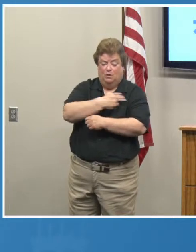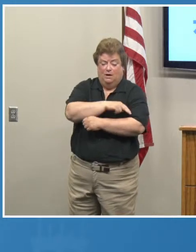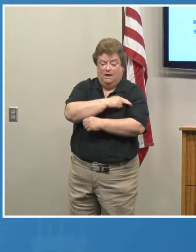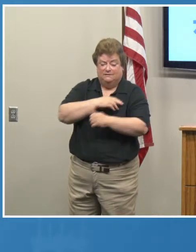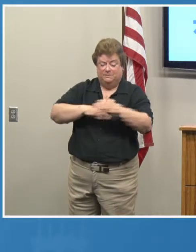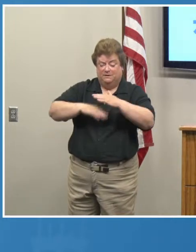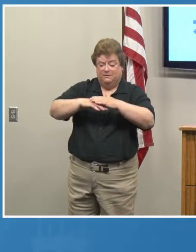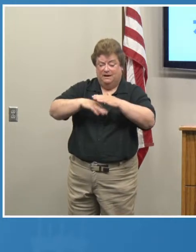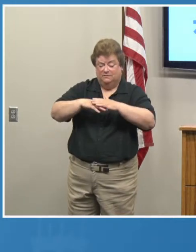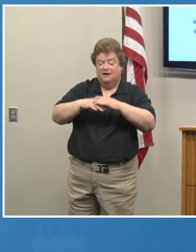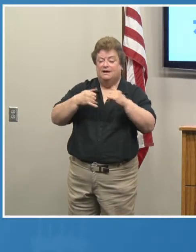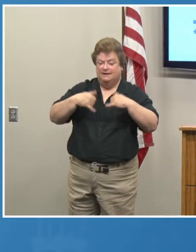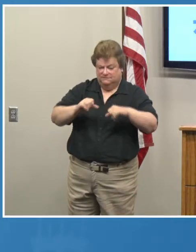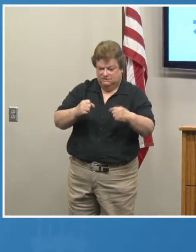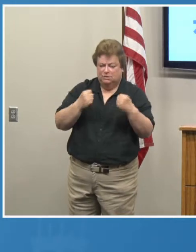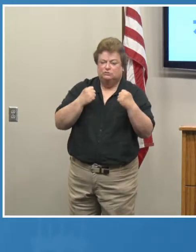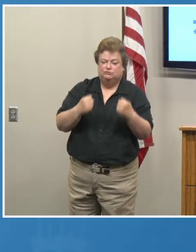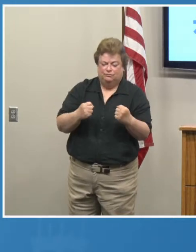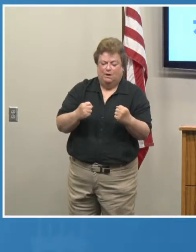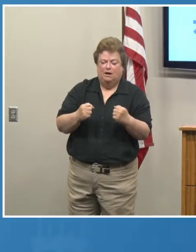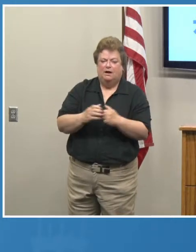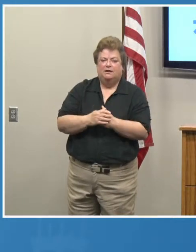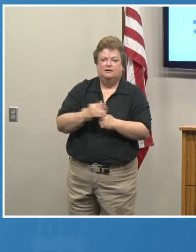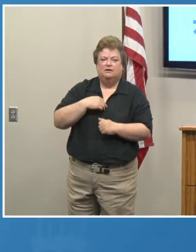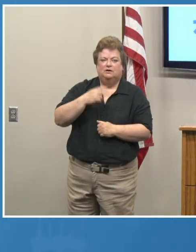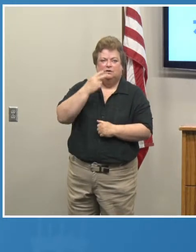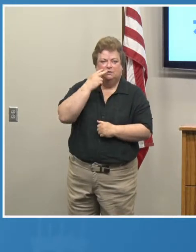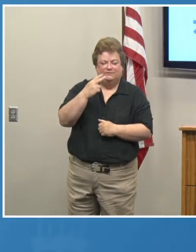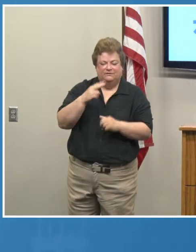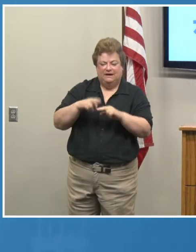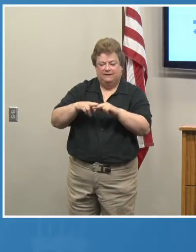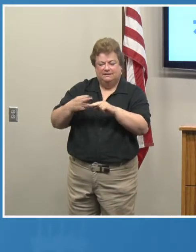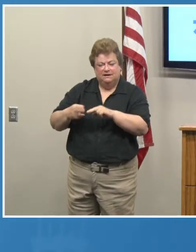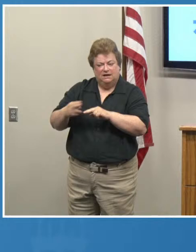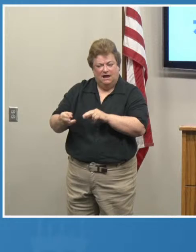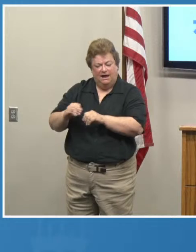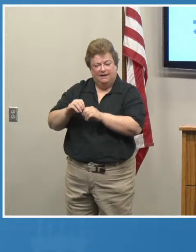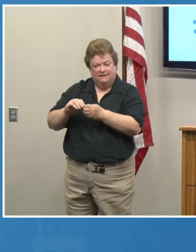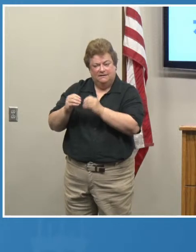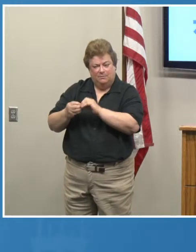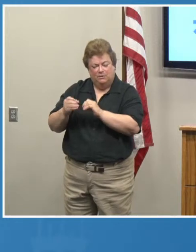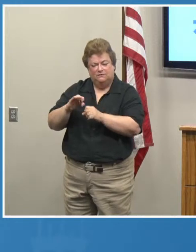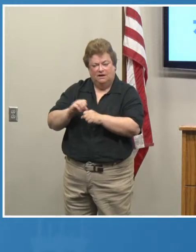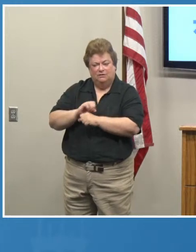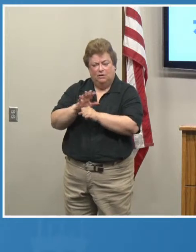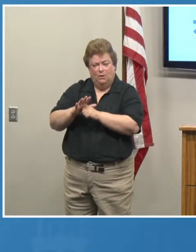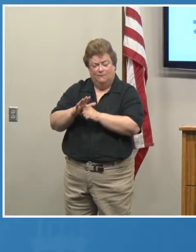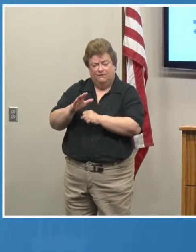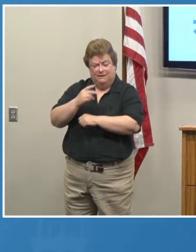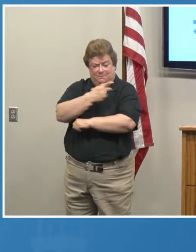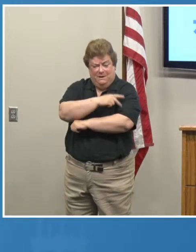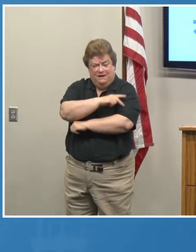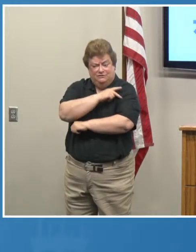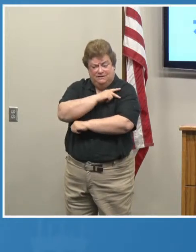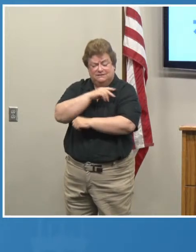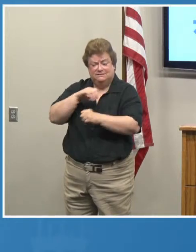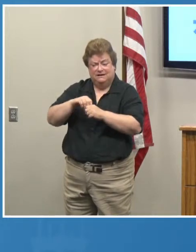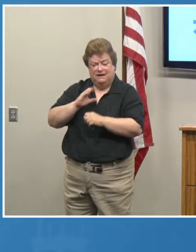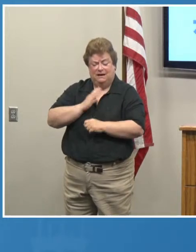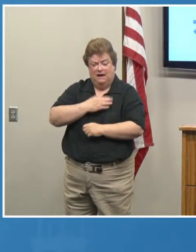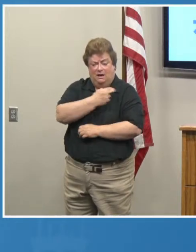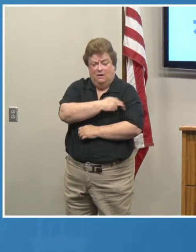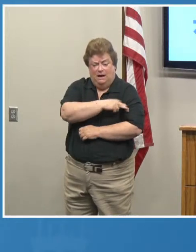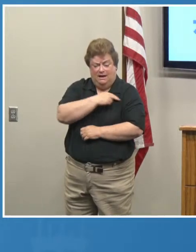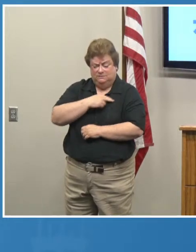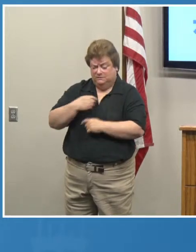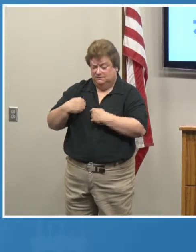also remains strong. We have seen quite a decline in the number of COVID-19 patients in our Lincoln Hospital just in the